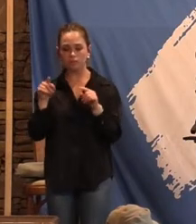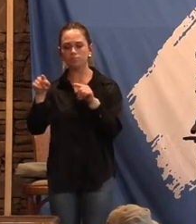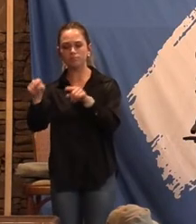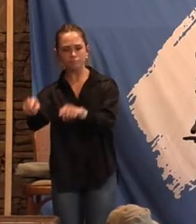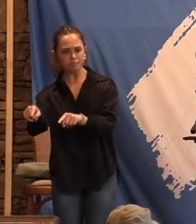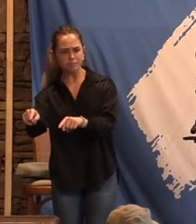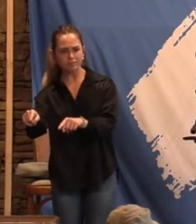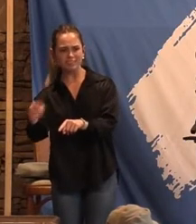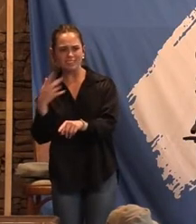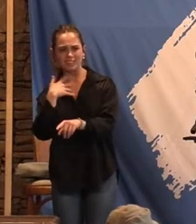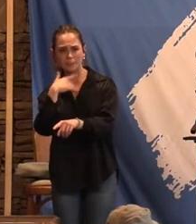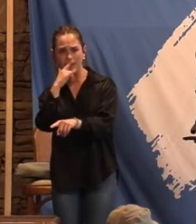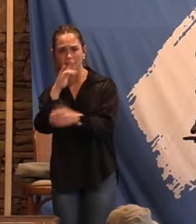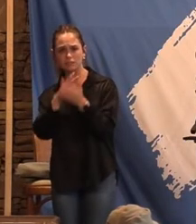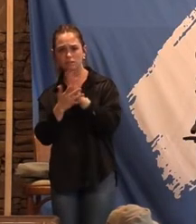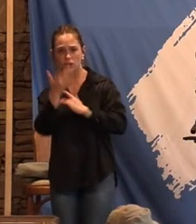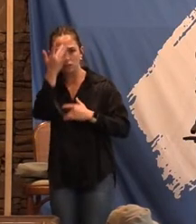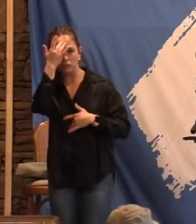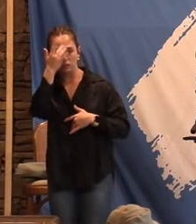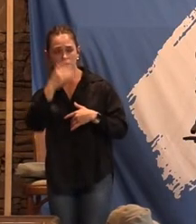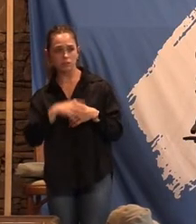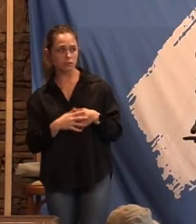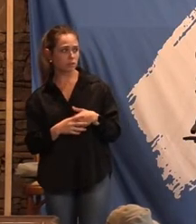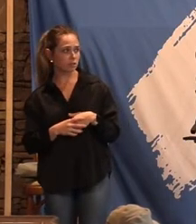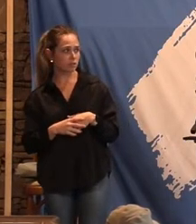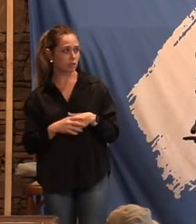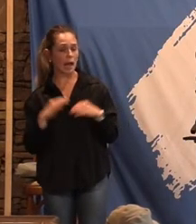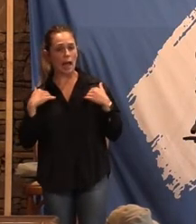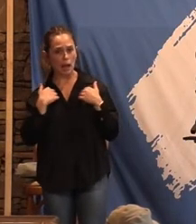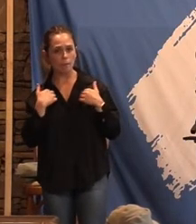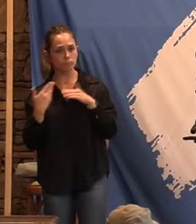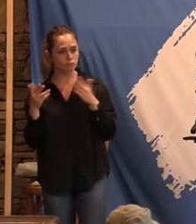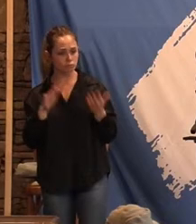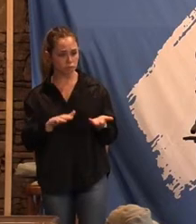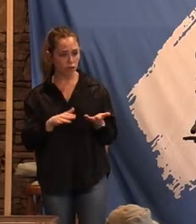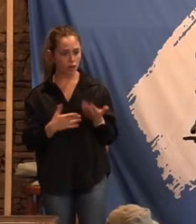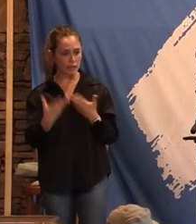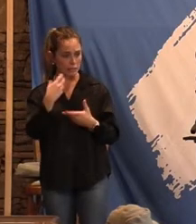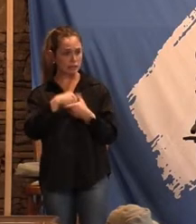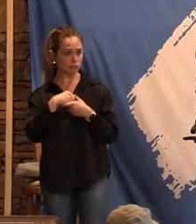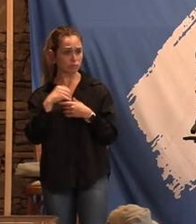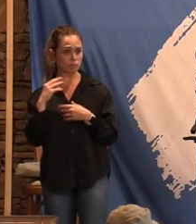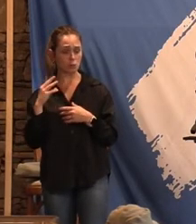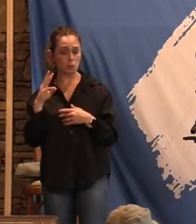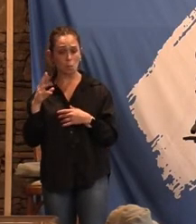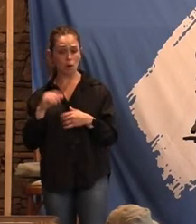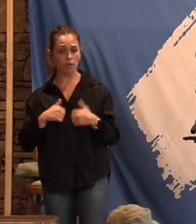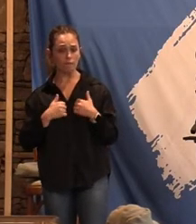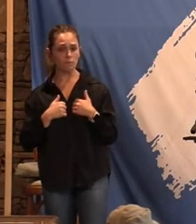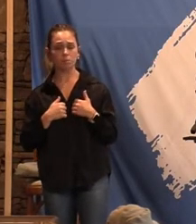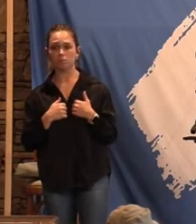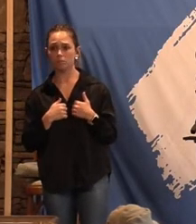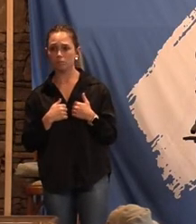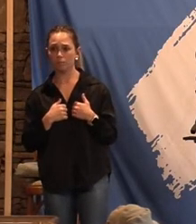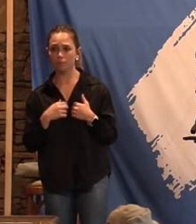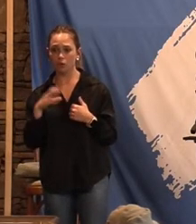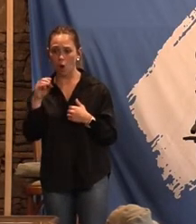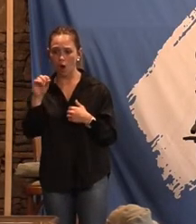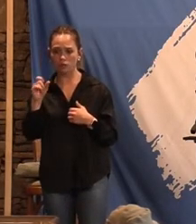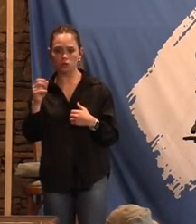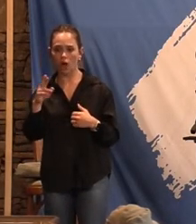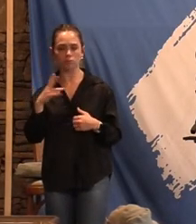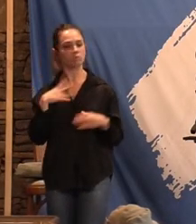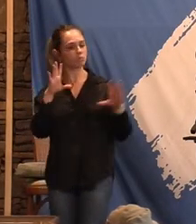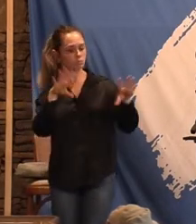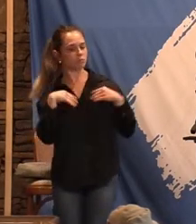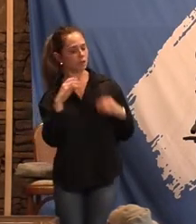downstream, some of the kids had gotten sick. And animals had died, including wildlife. Well, Ottar wasn't